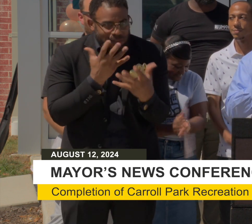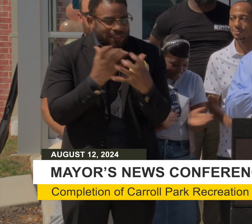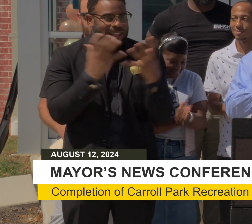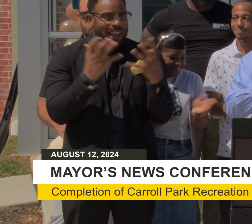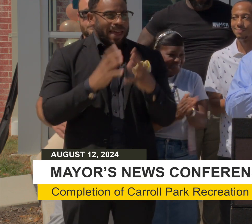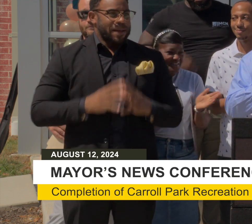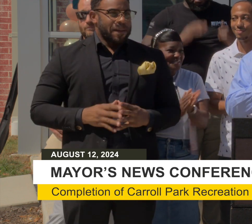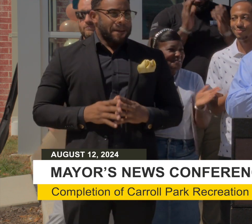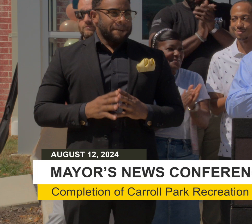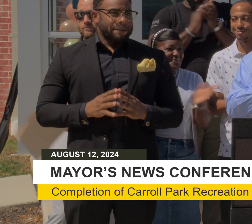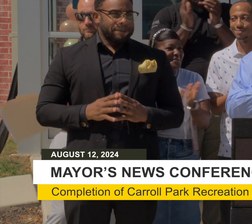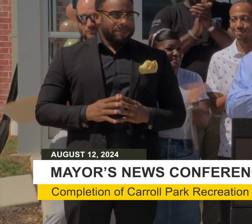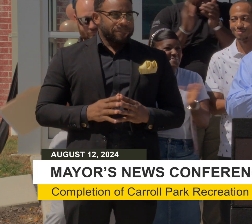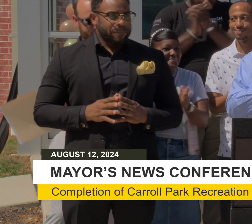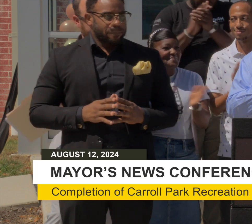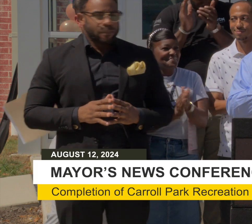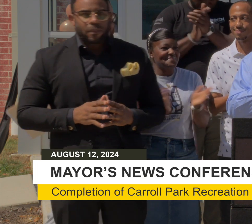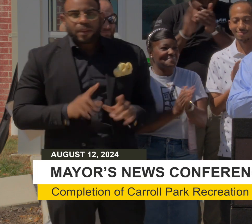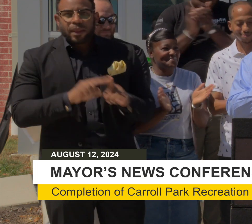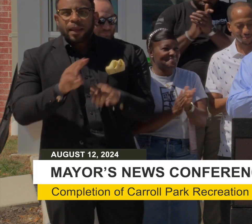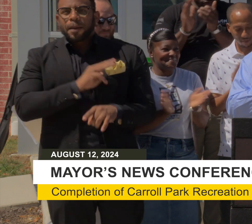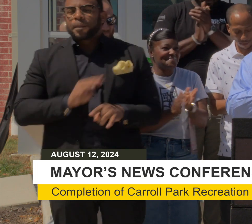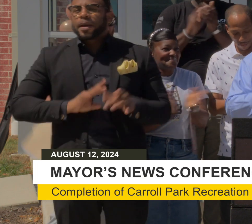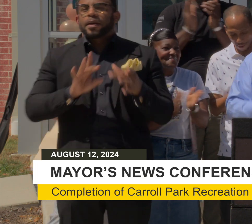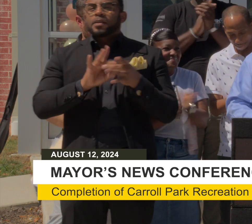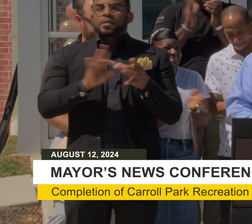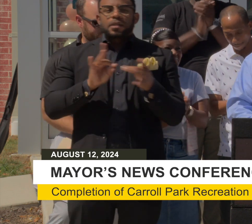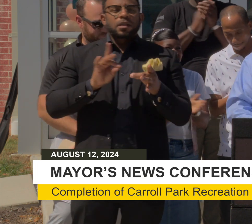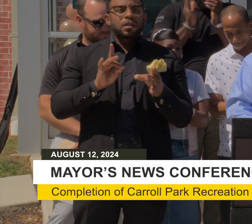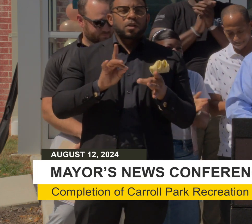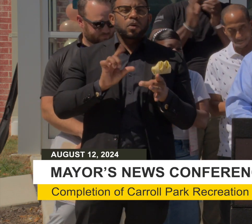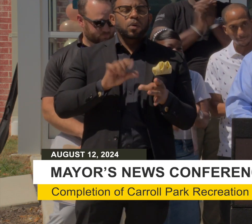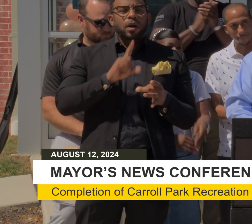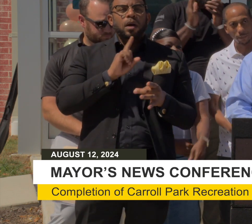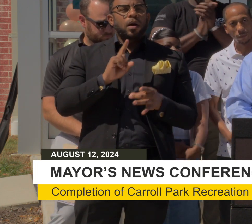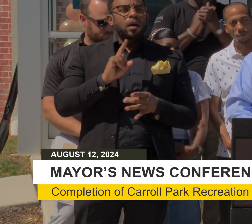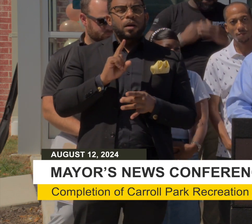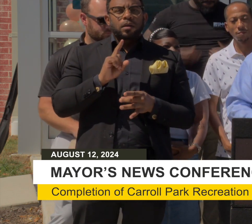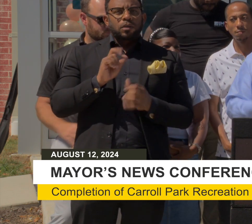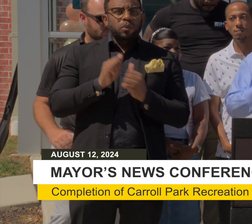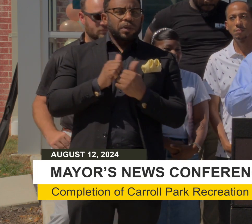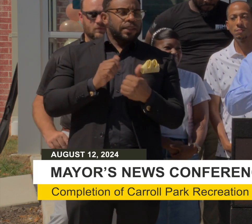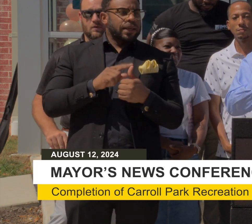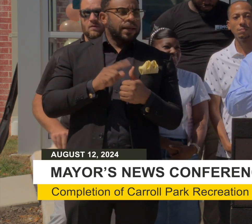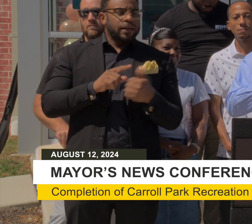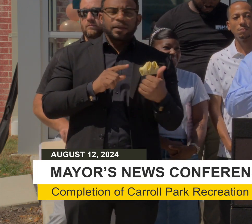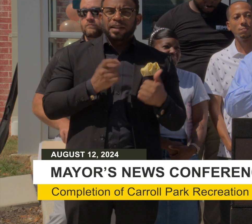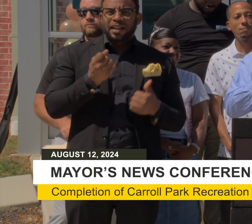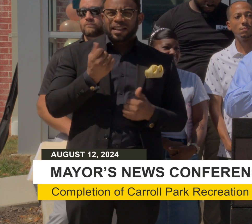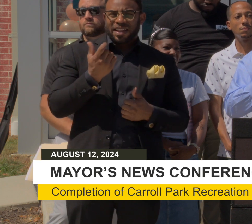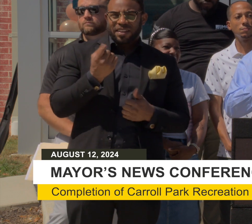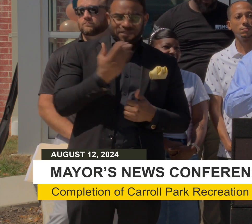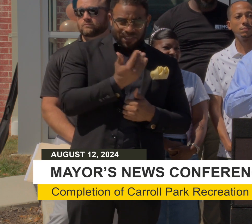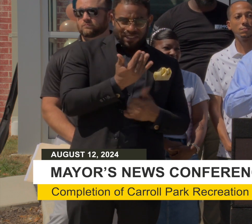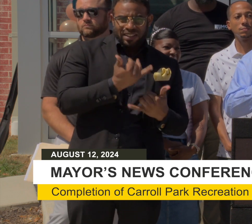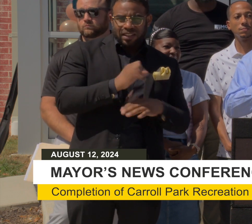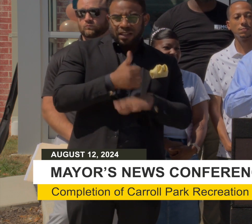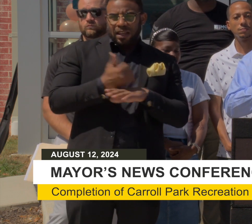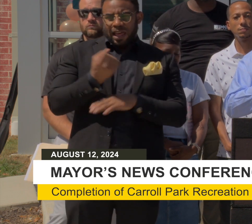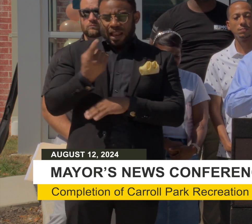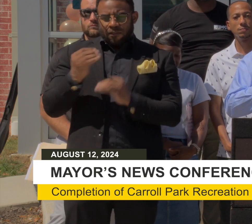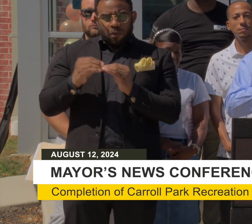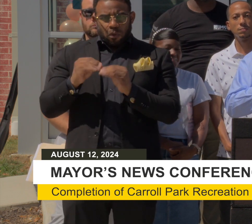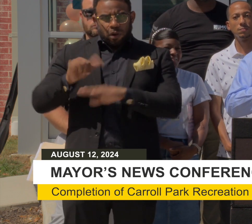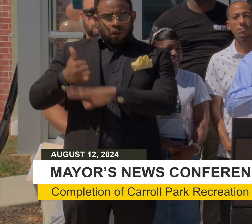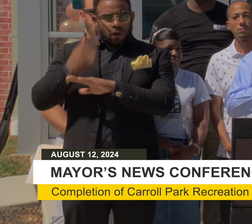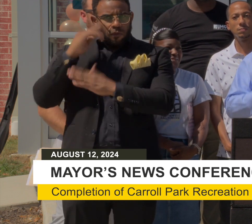lot. And as the mayor stated, with 15, with 11 more that's being installed